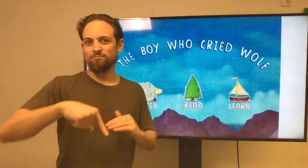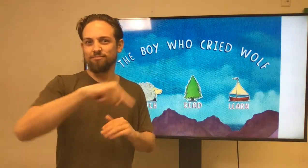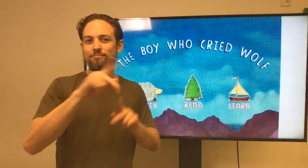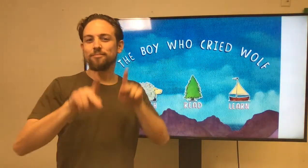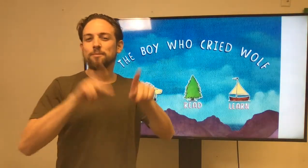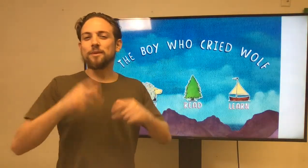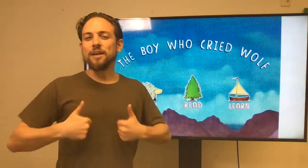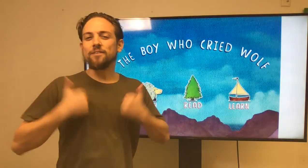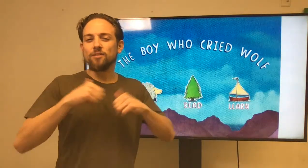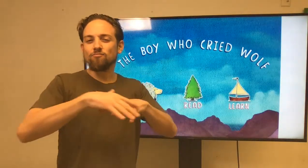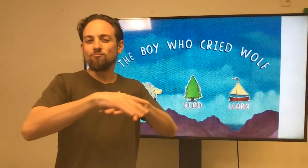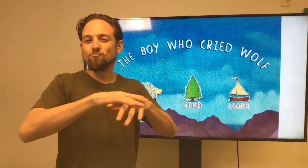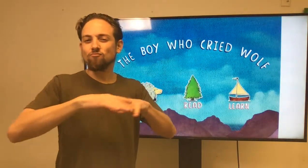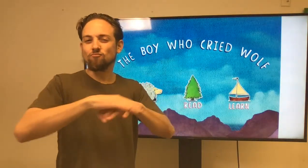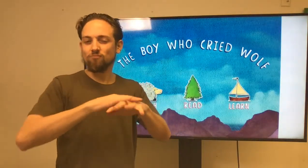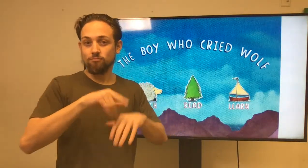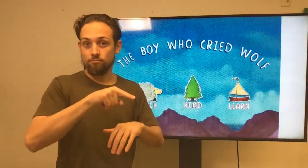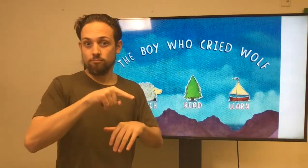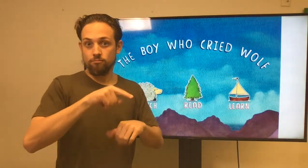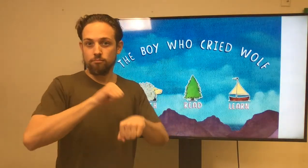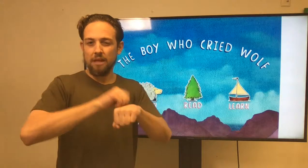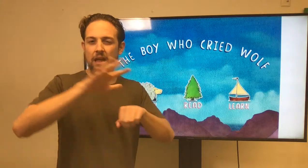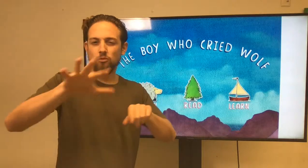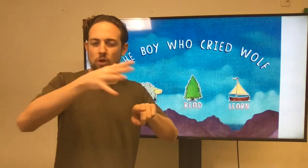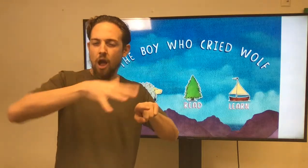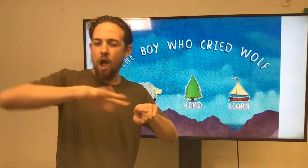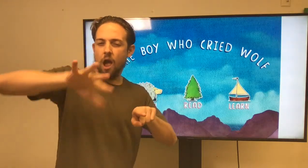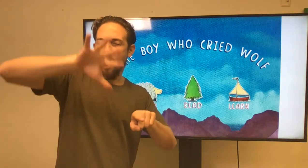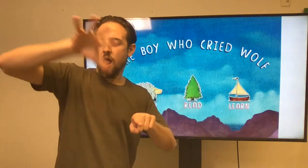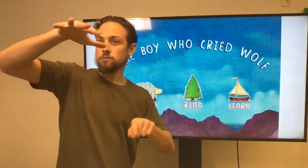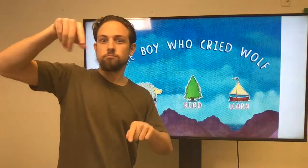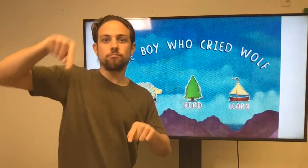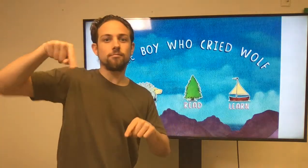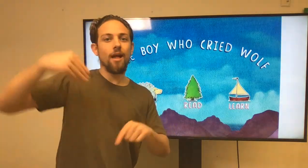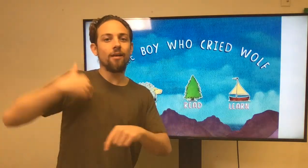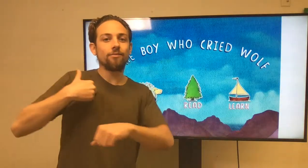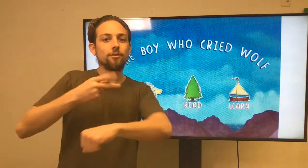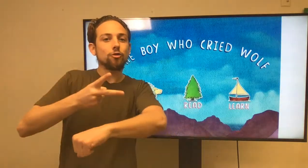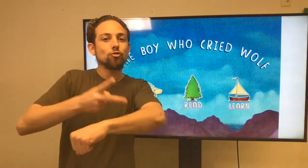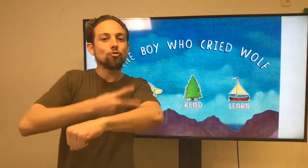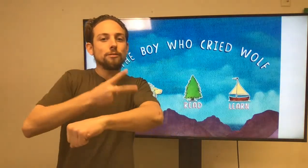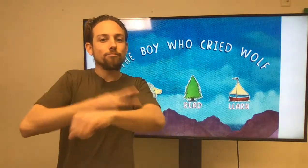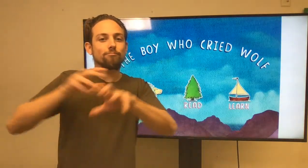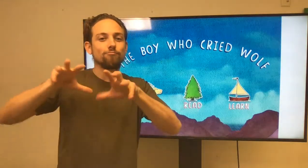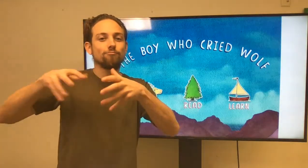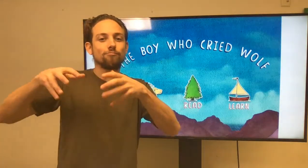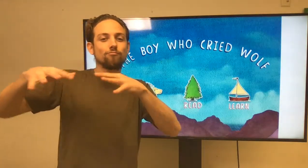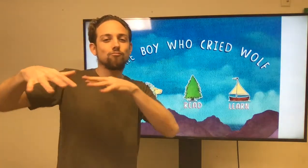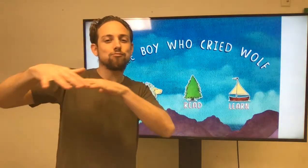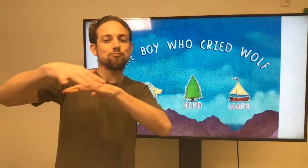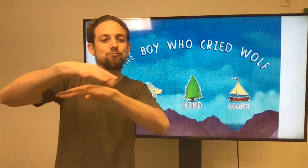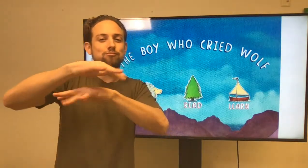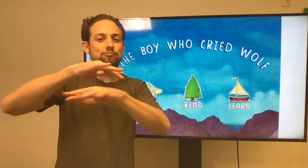Remember, there was a small town in the mountains. And on the